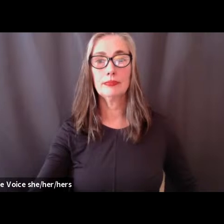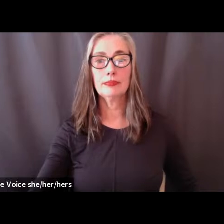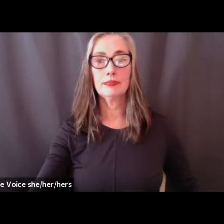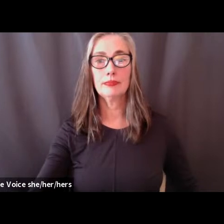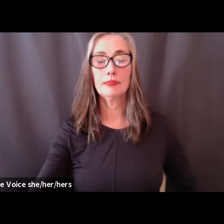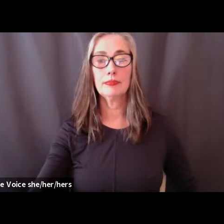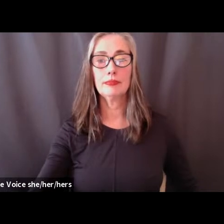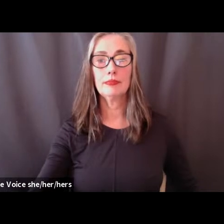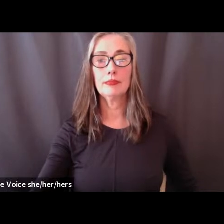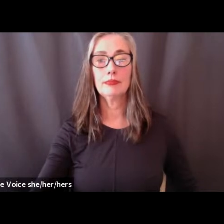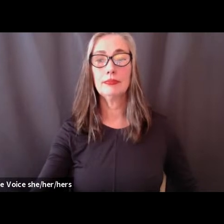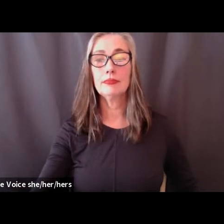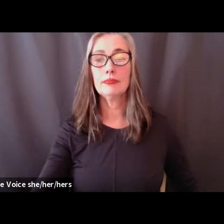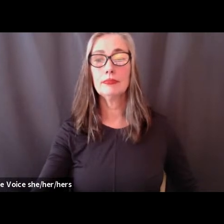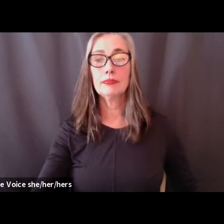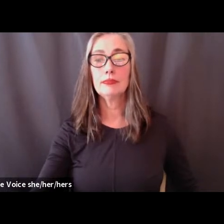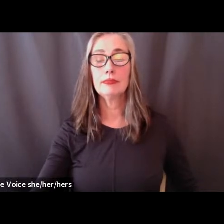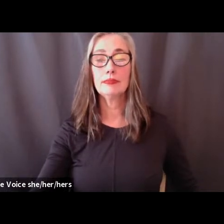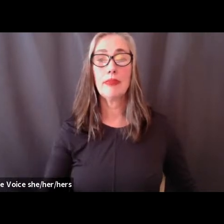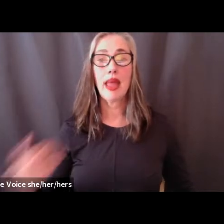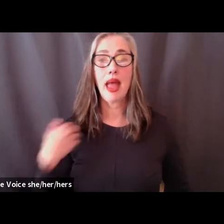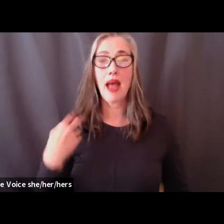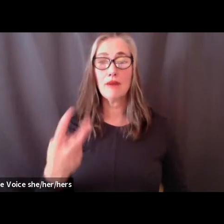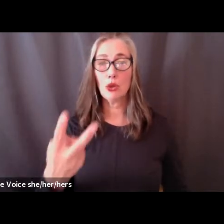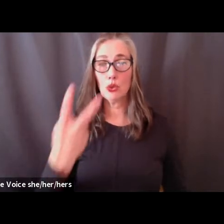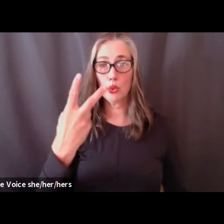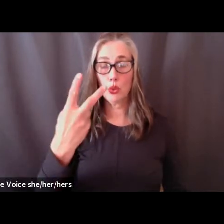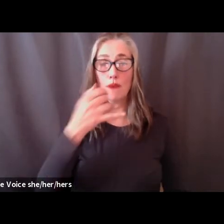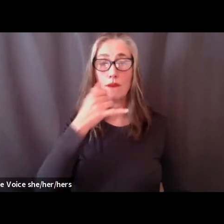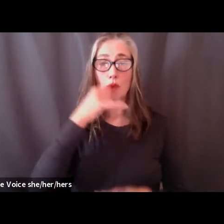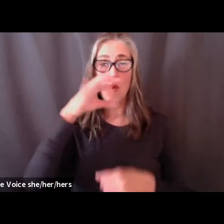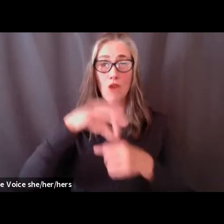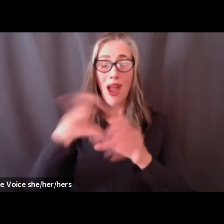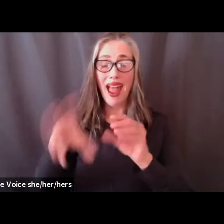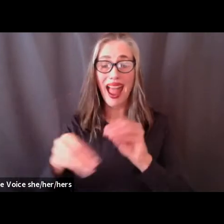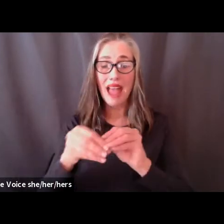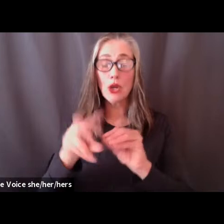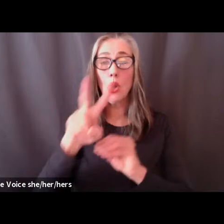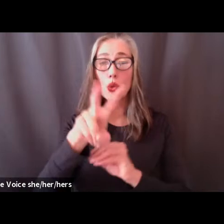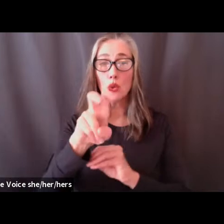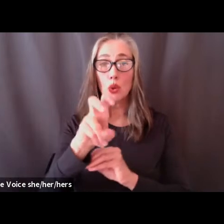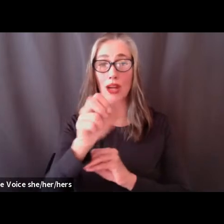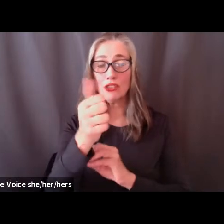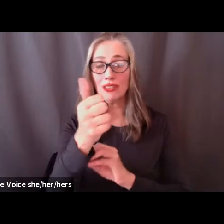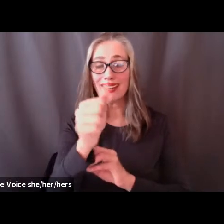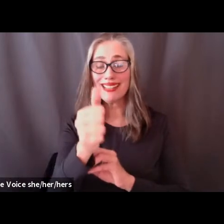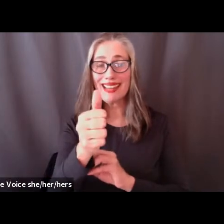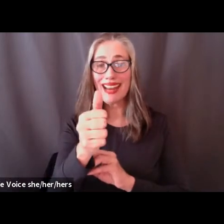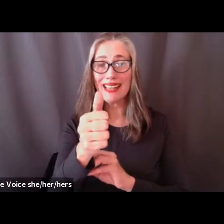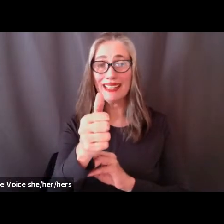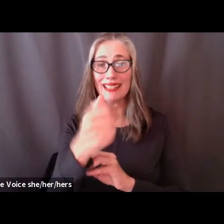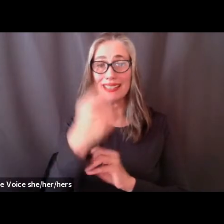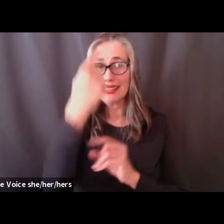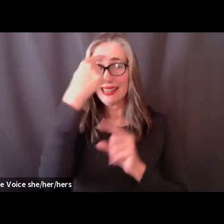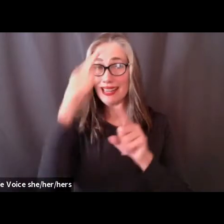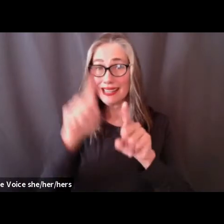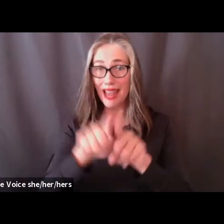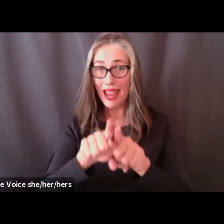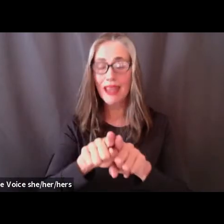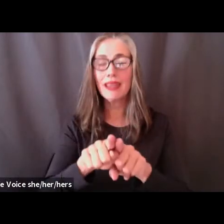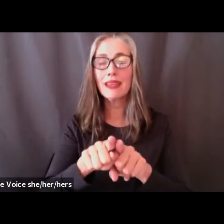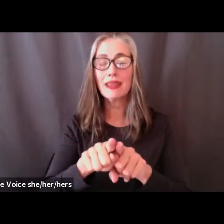Okay, we've got 2 phone votes added to the 210. Yay. Thank you, Emma. So those voting